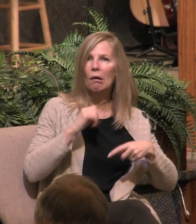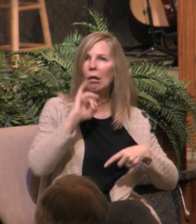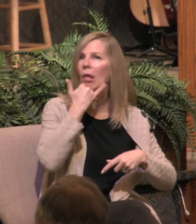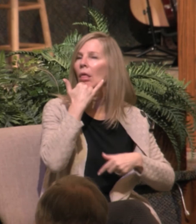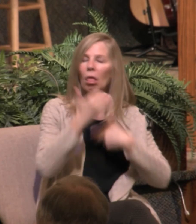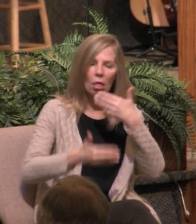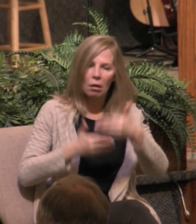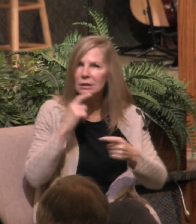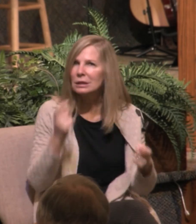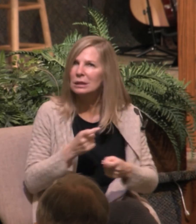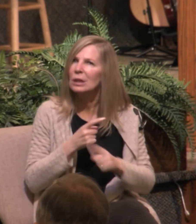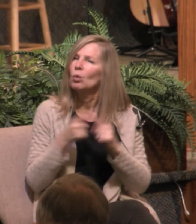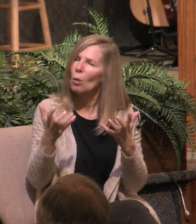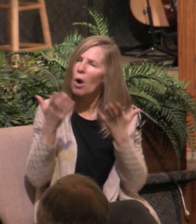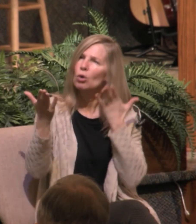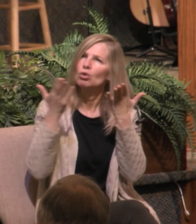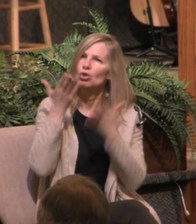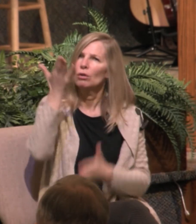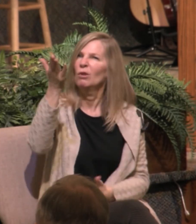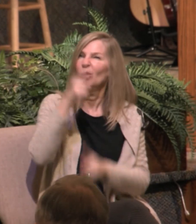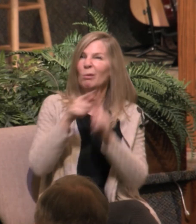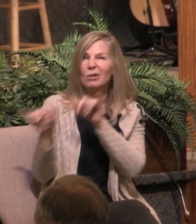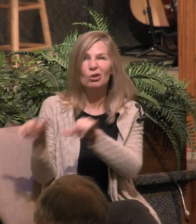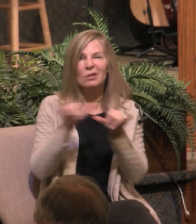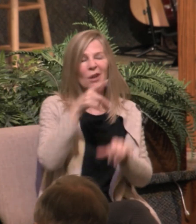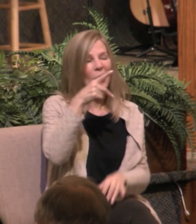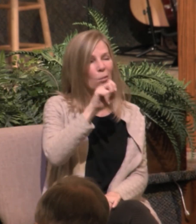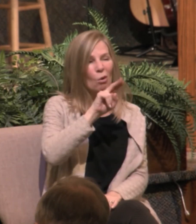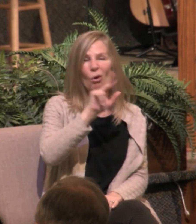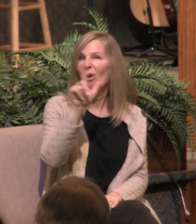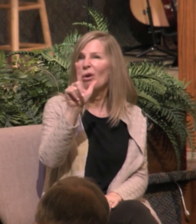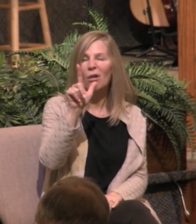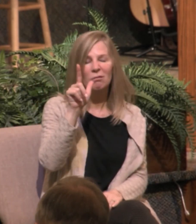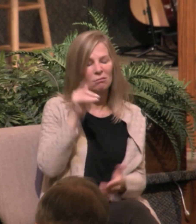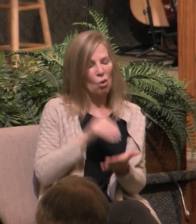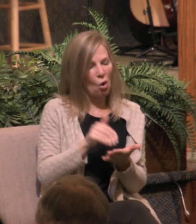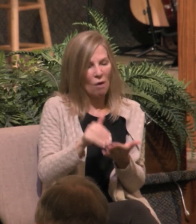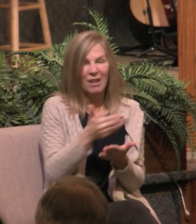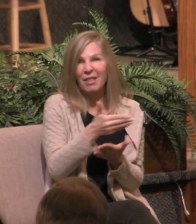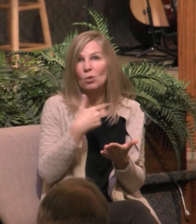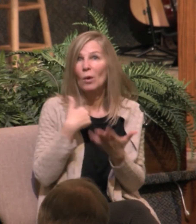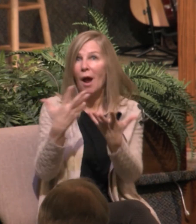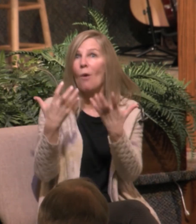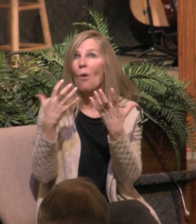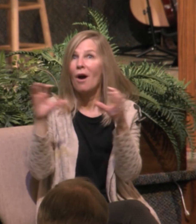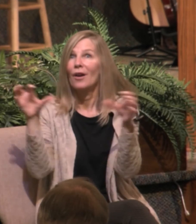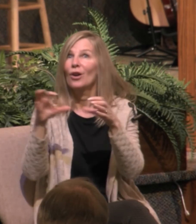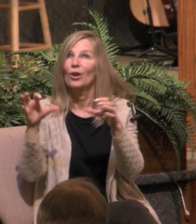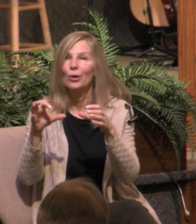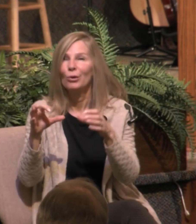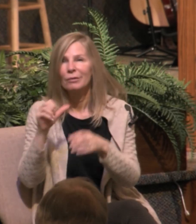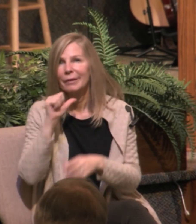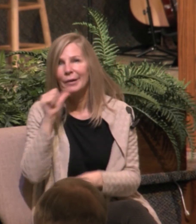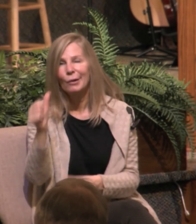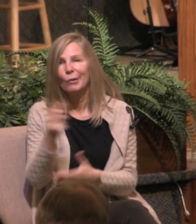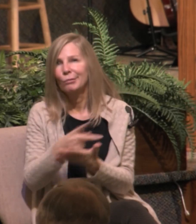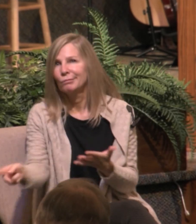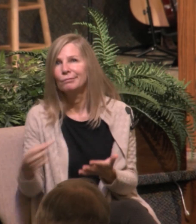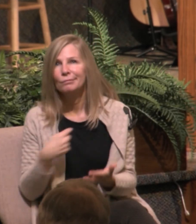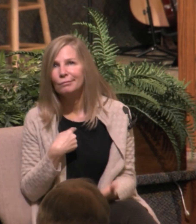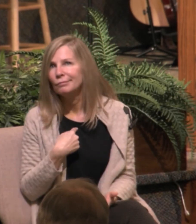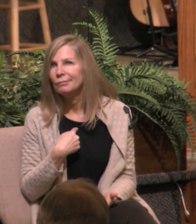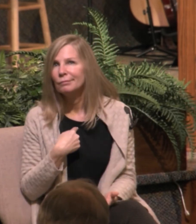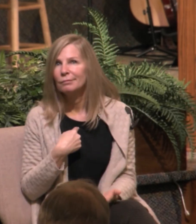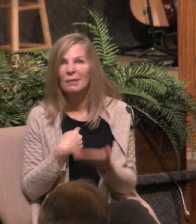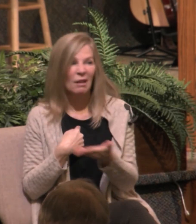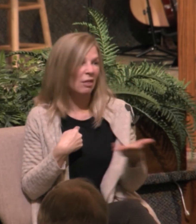sin. Lord, we want to serve you, but like Paul, far too often the things we want to do, we don't.